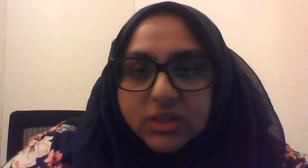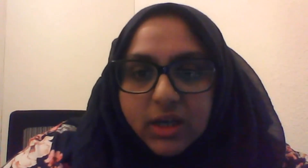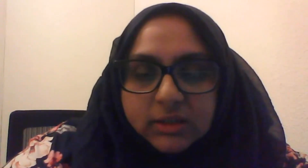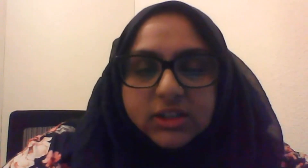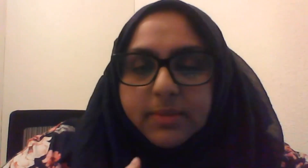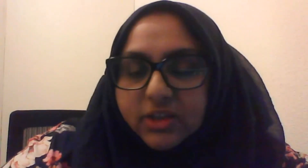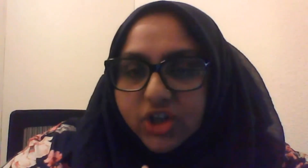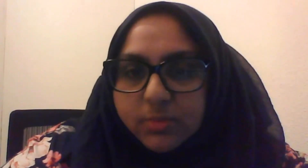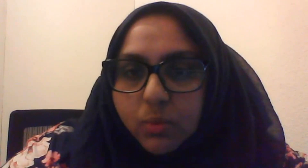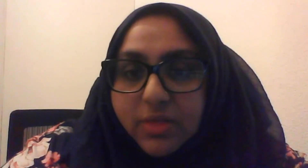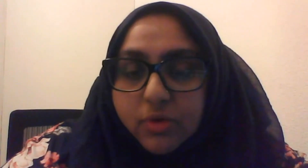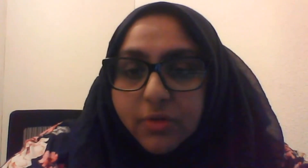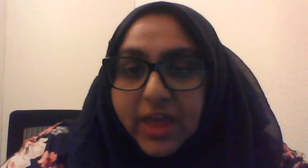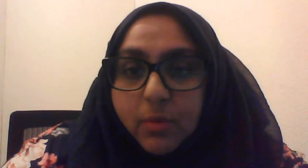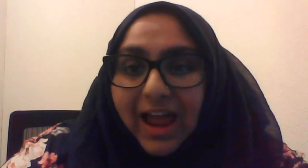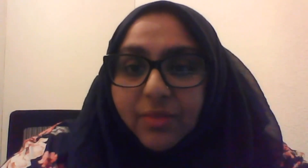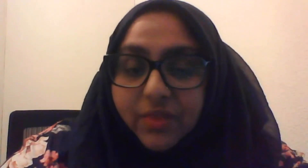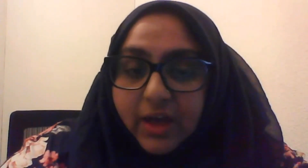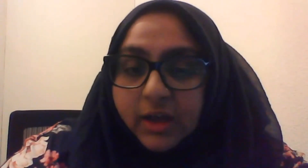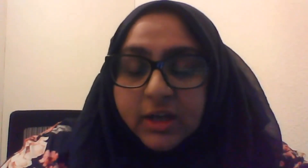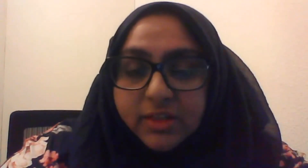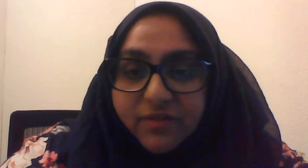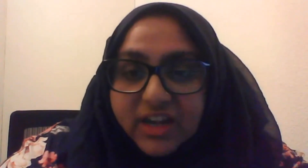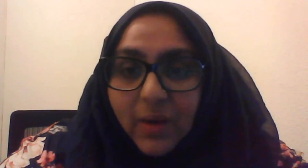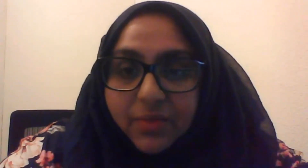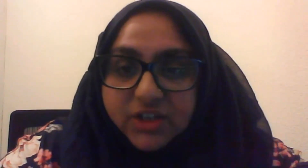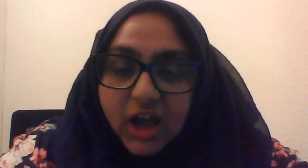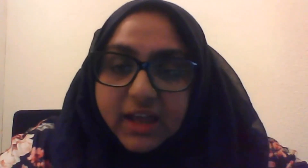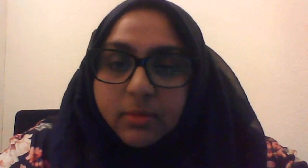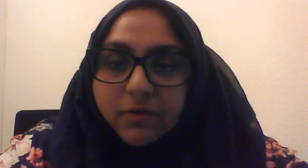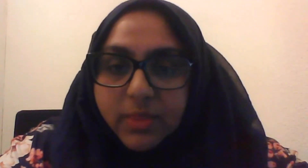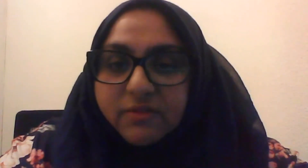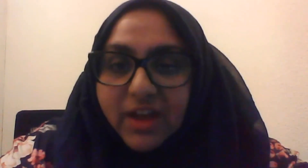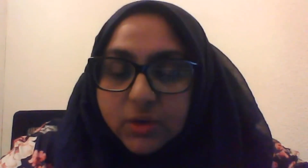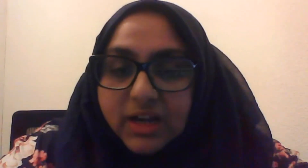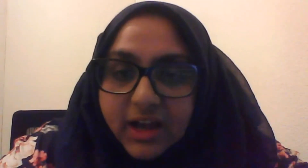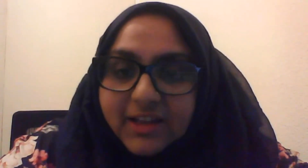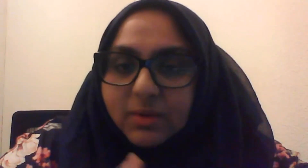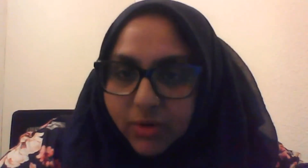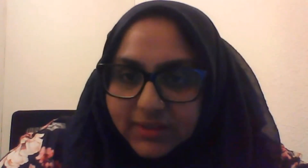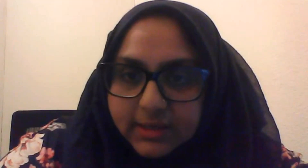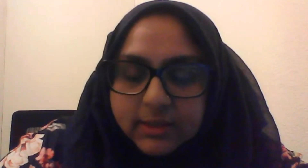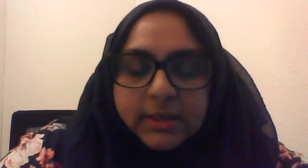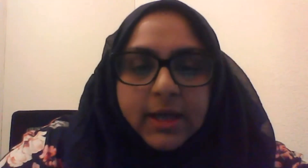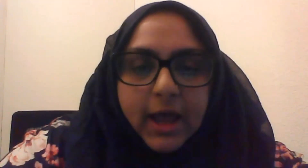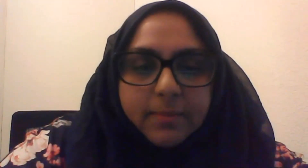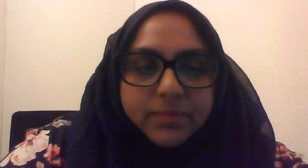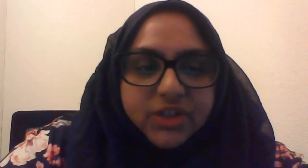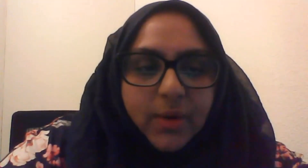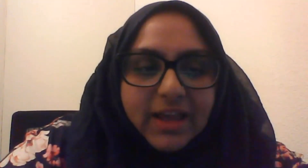user to make the judgment whether or not they were at the venue at the time of when the venue alert has been processed. So